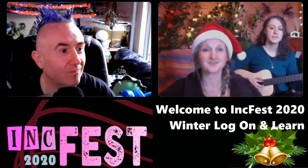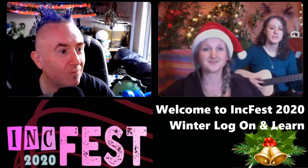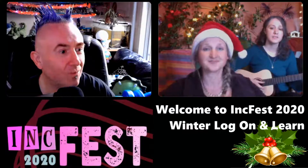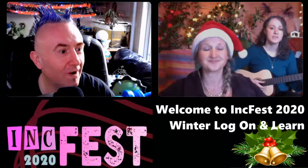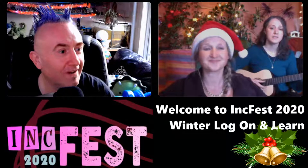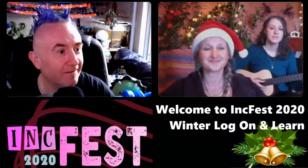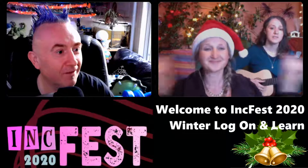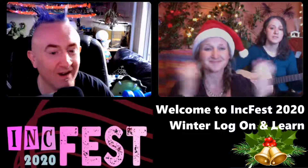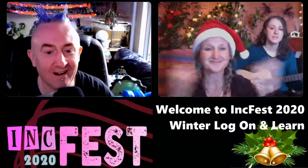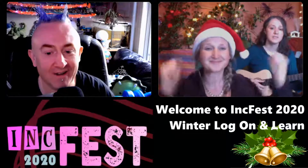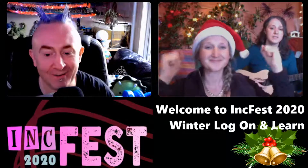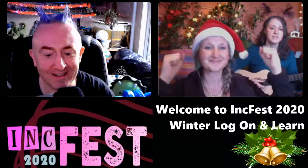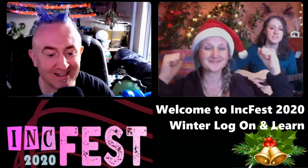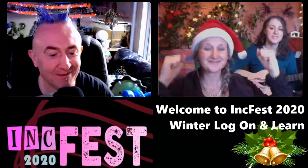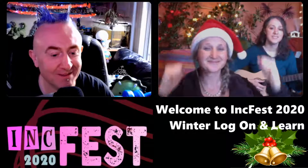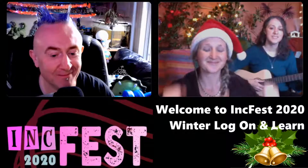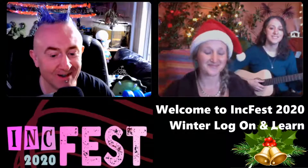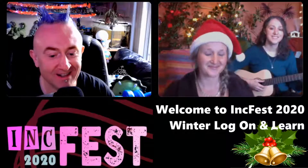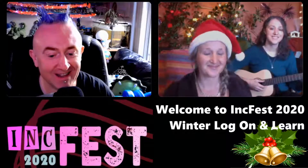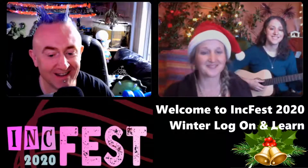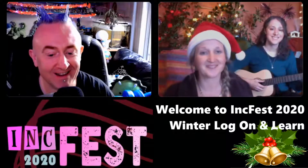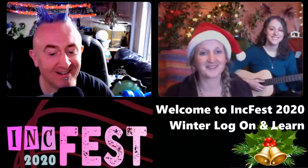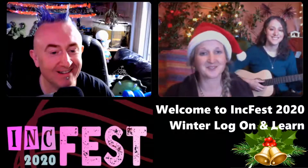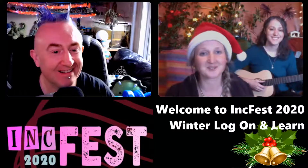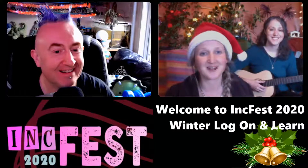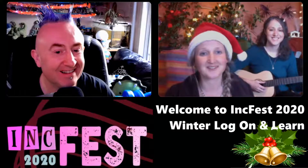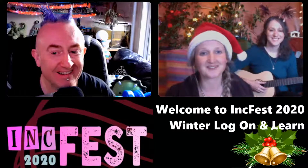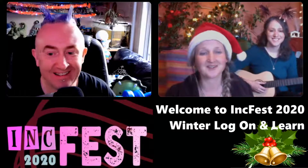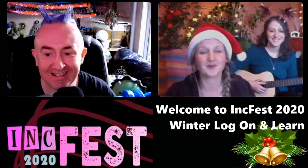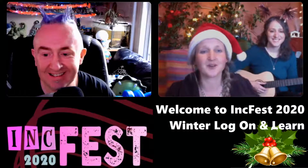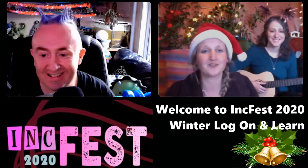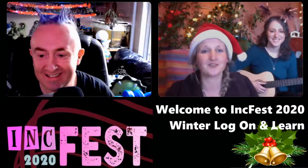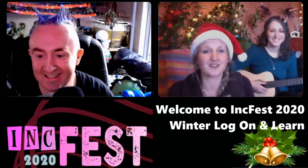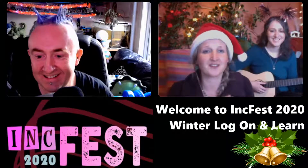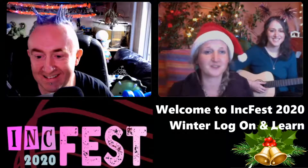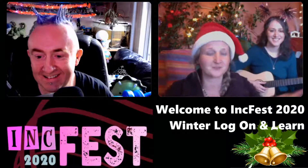white. Wonderful. I love that one so much. Thank you. Oh, lovely to get the Christmas